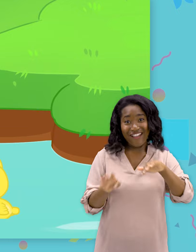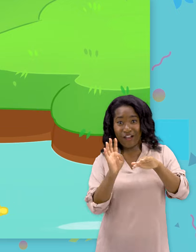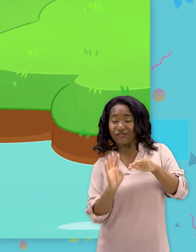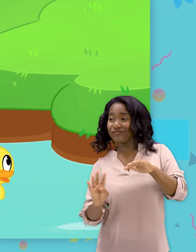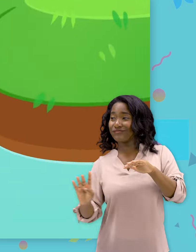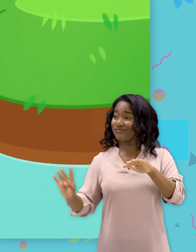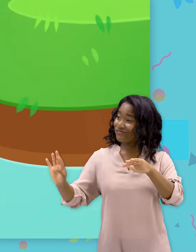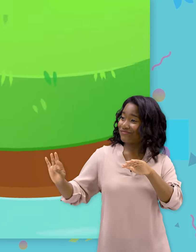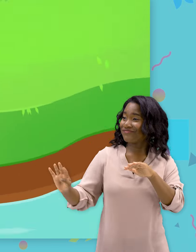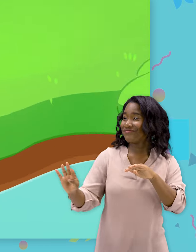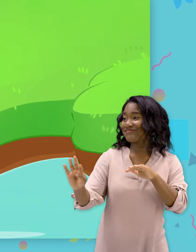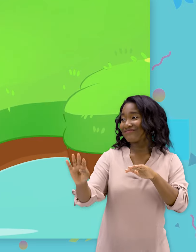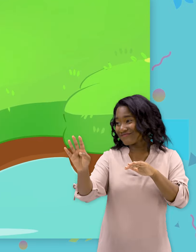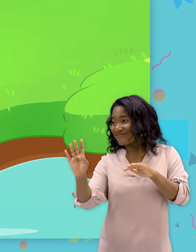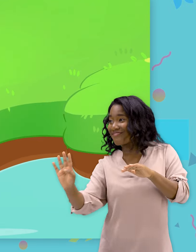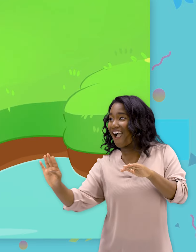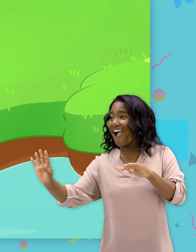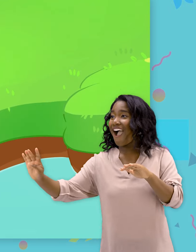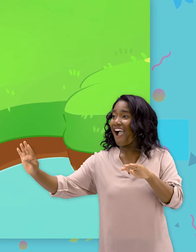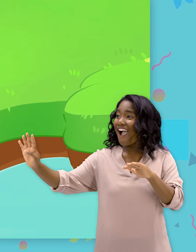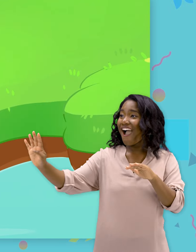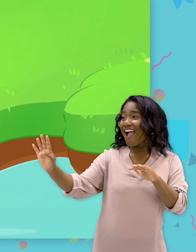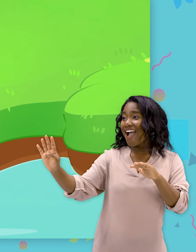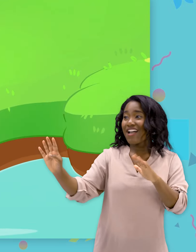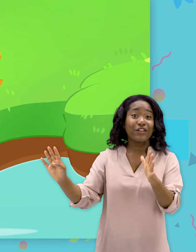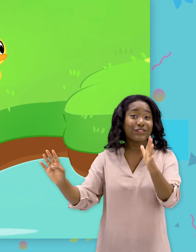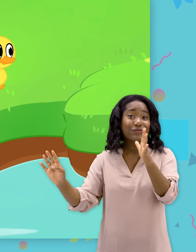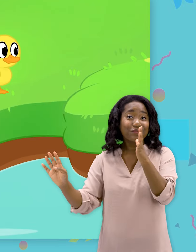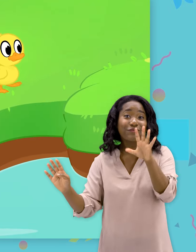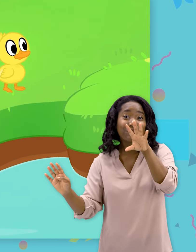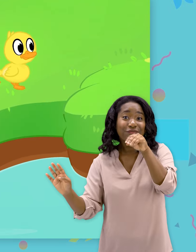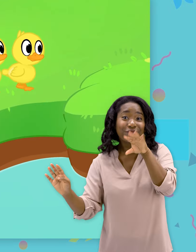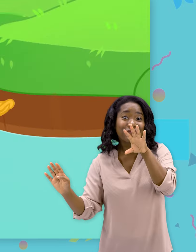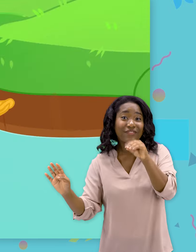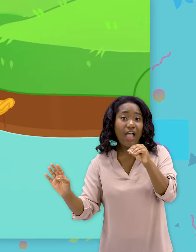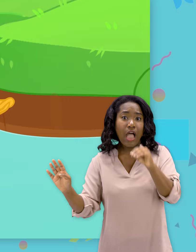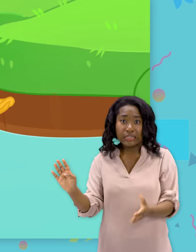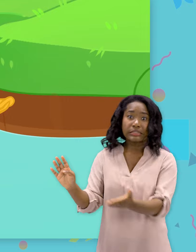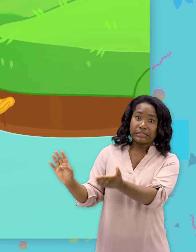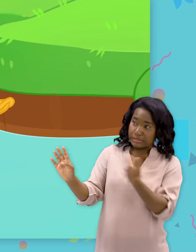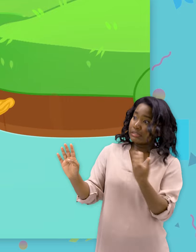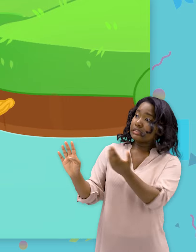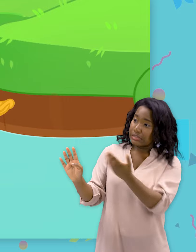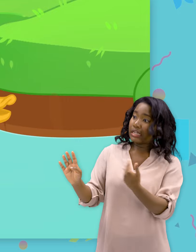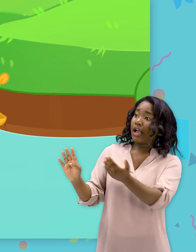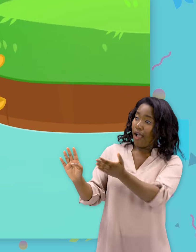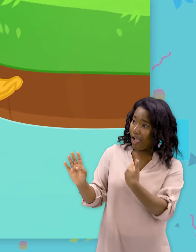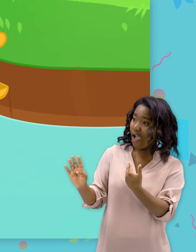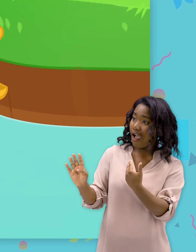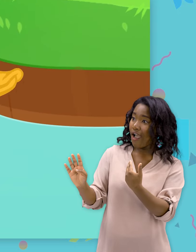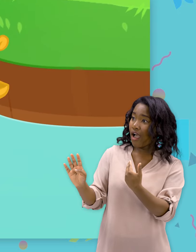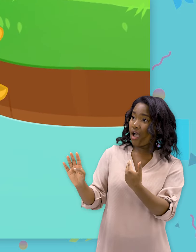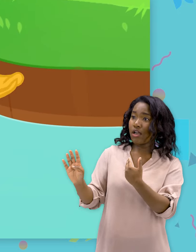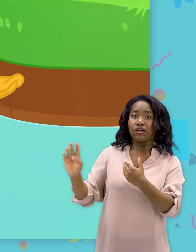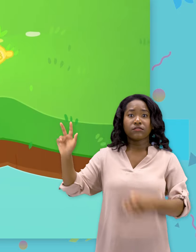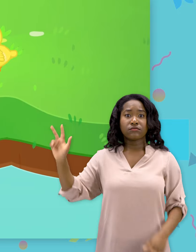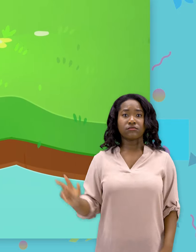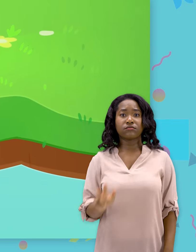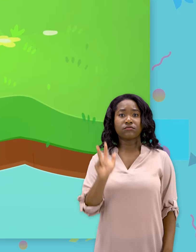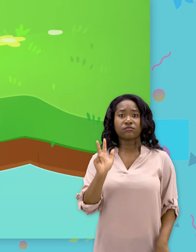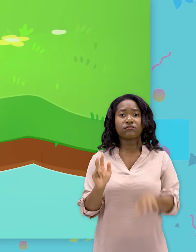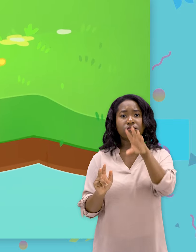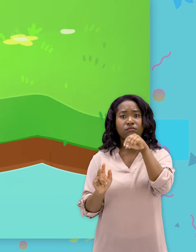one day. Over the hills and far away. Mother duck said, quack, quack, quack. But